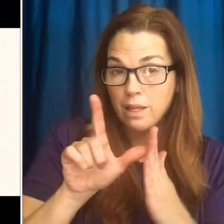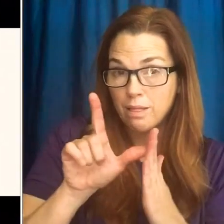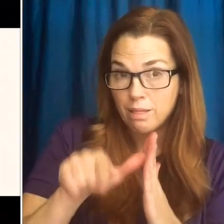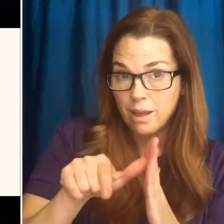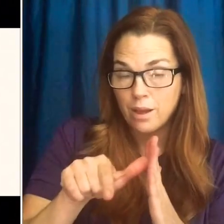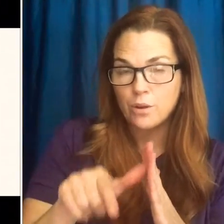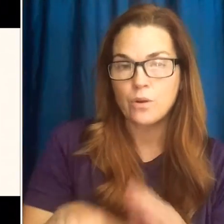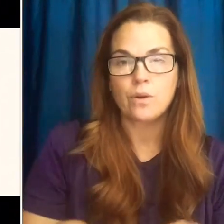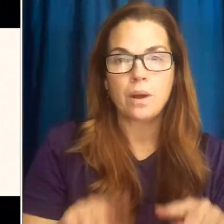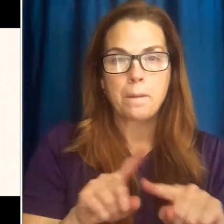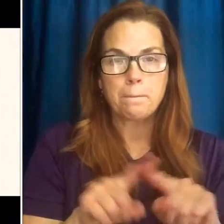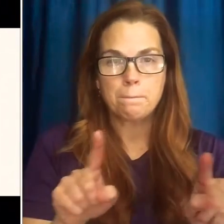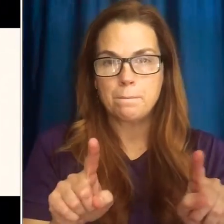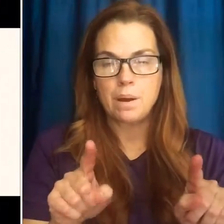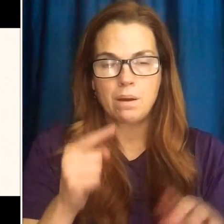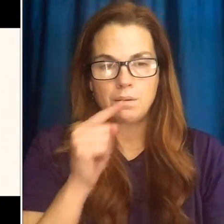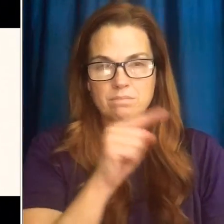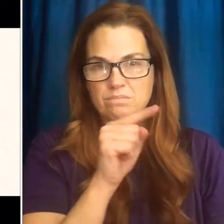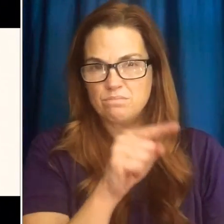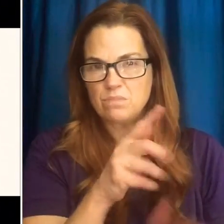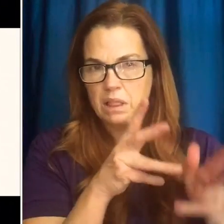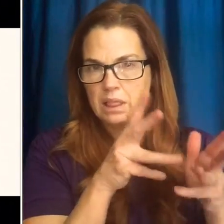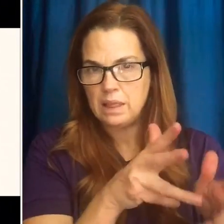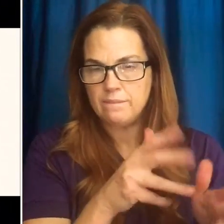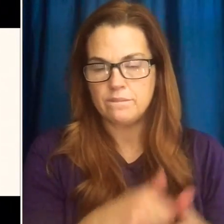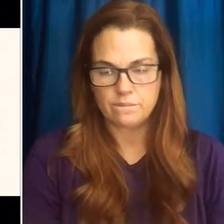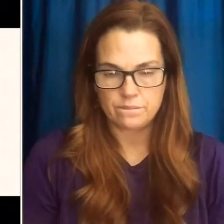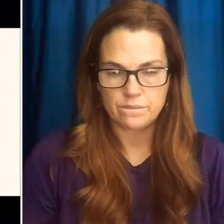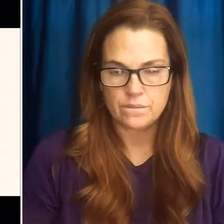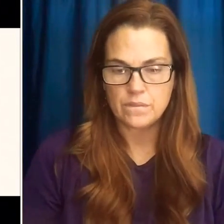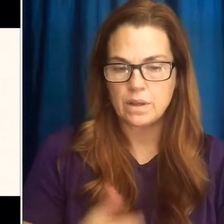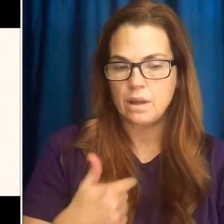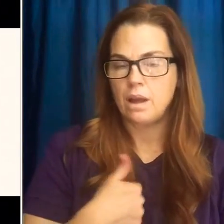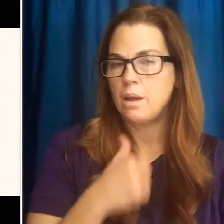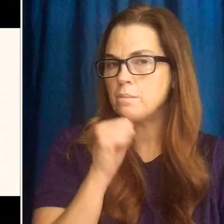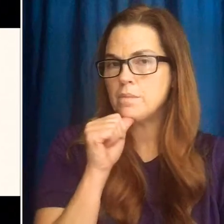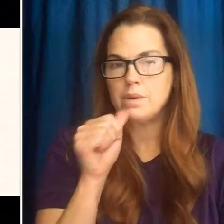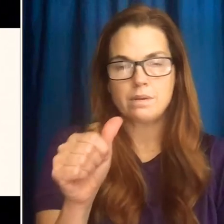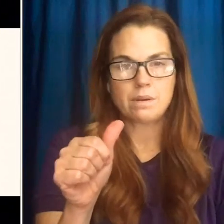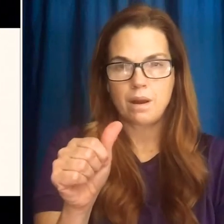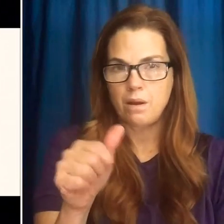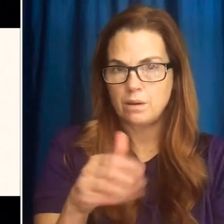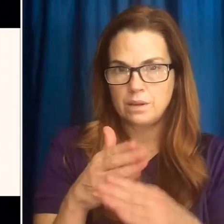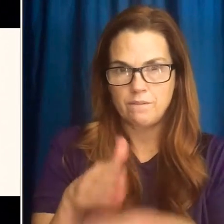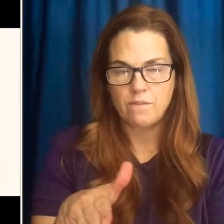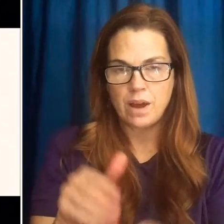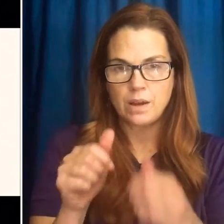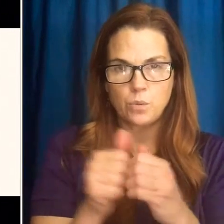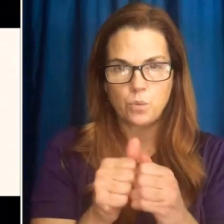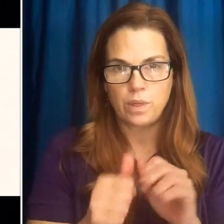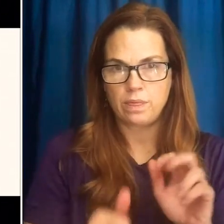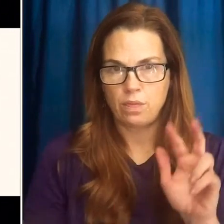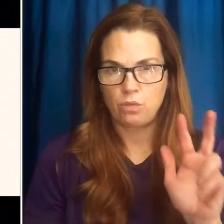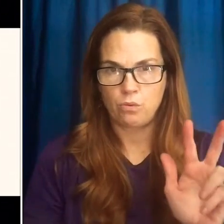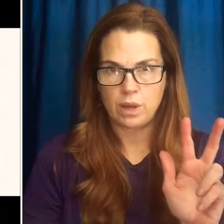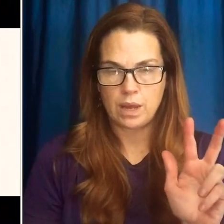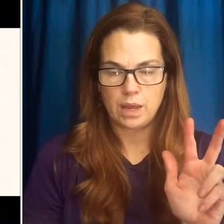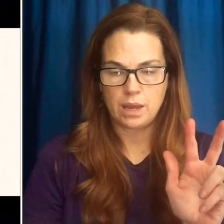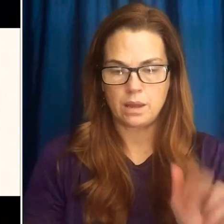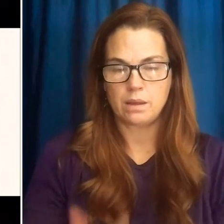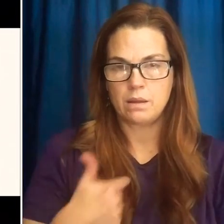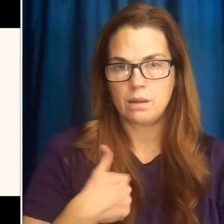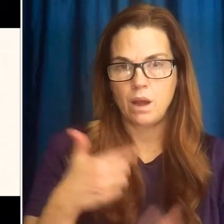going to be dividing the mixed number like I am the fraction. And now I simply divide